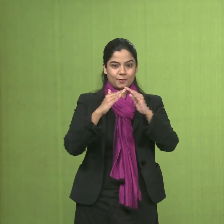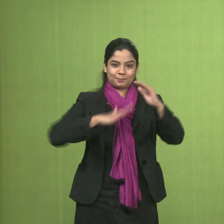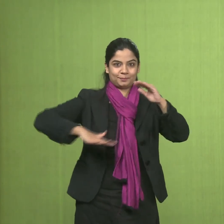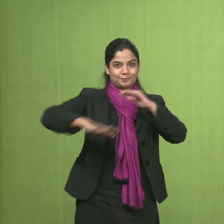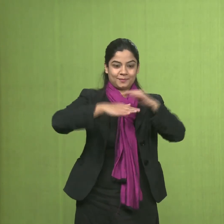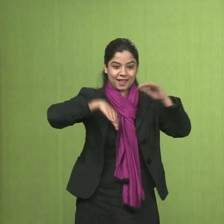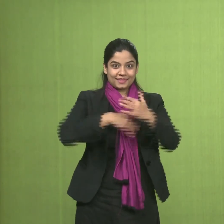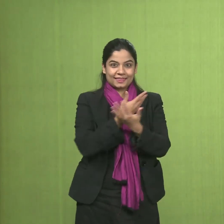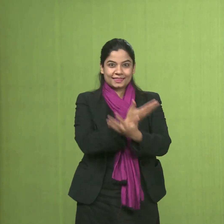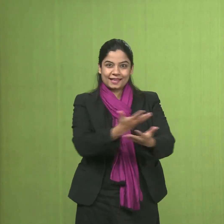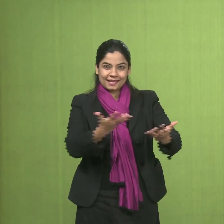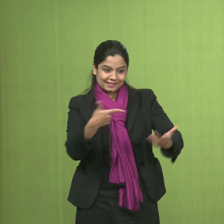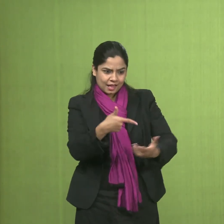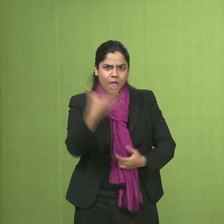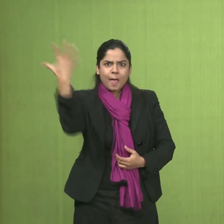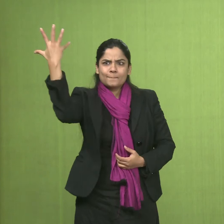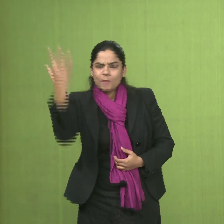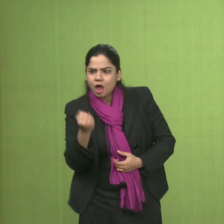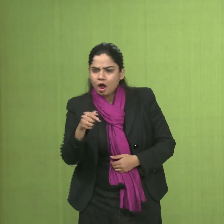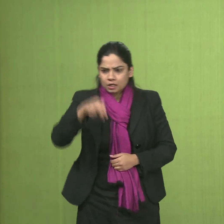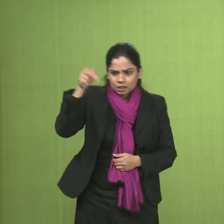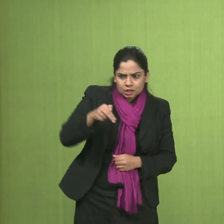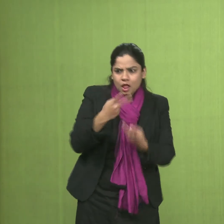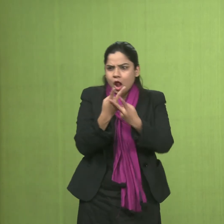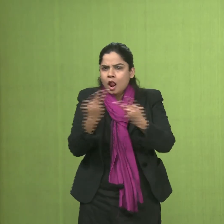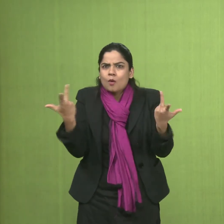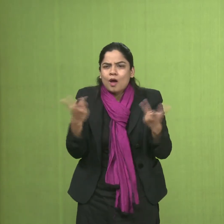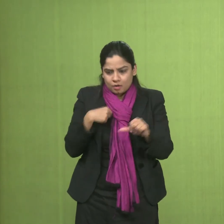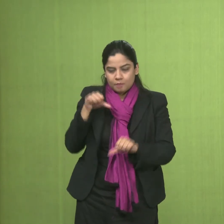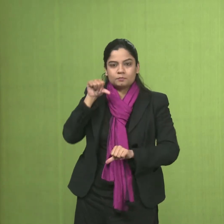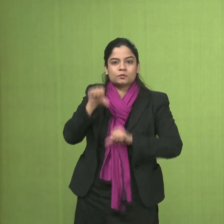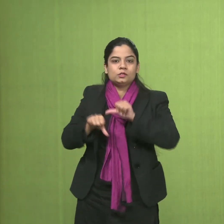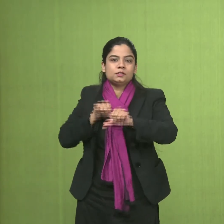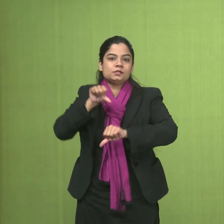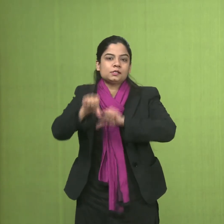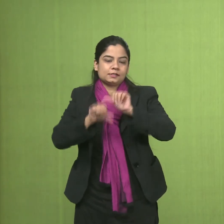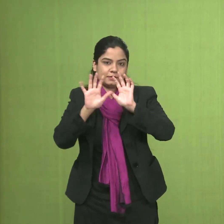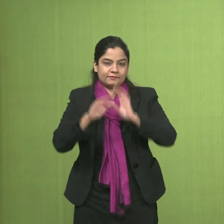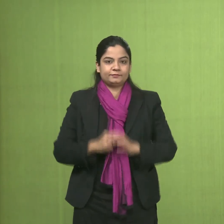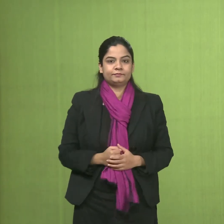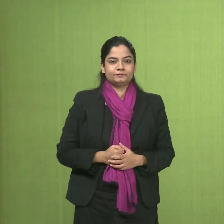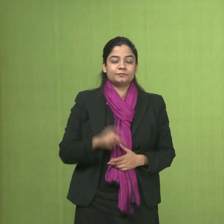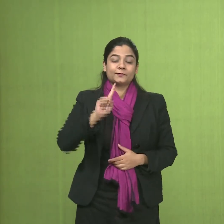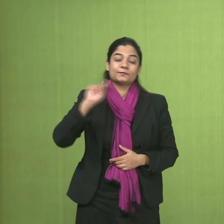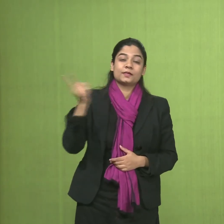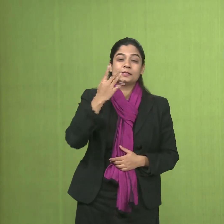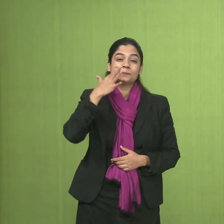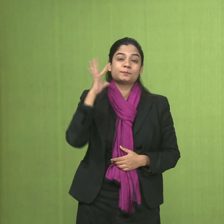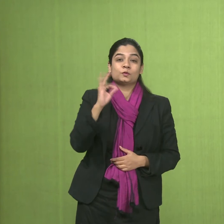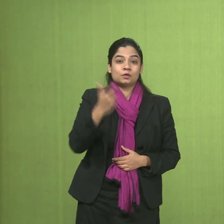Now let's discuss how can we select household items. What is the process of selection? First, the